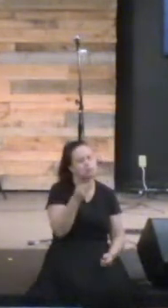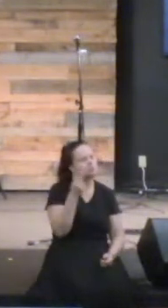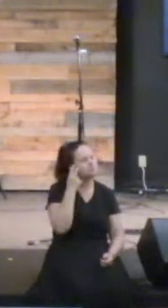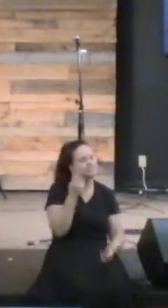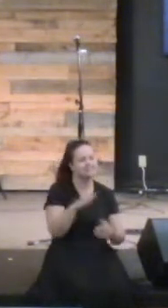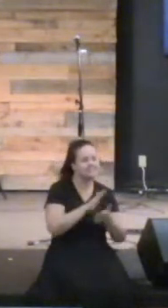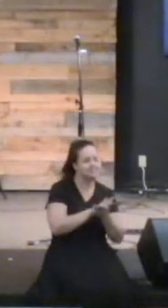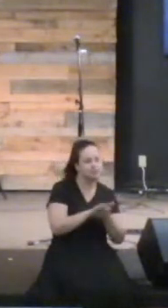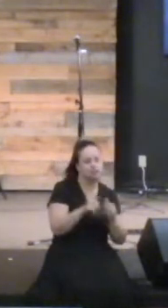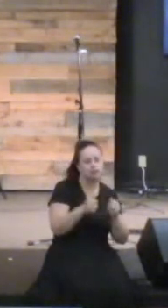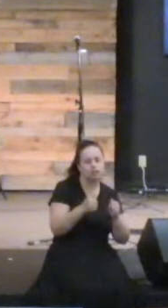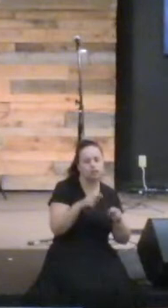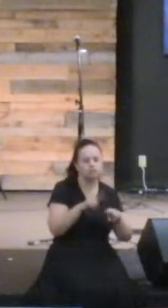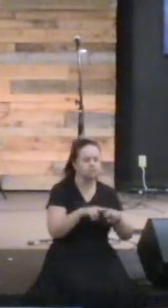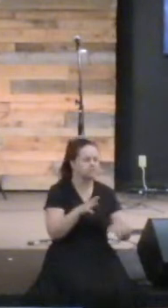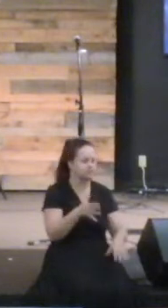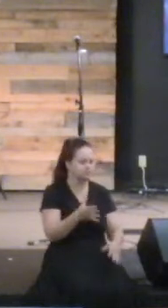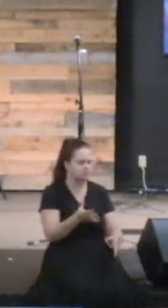I do because